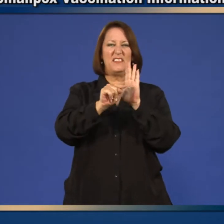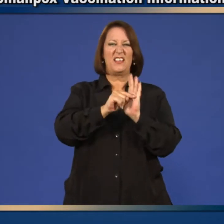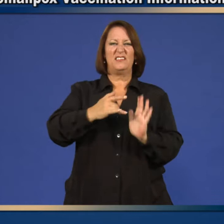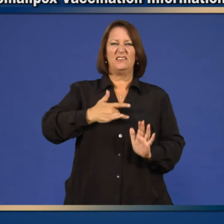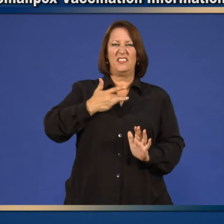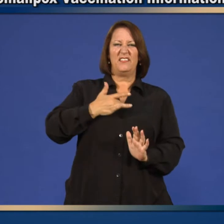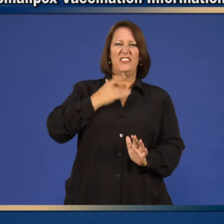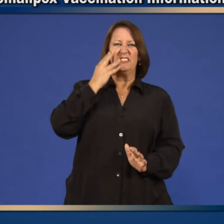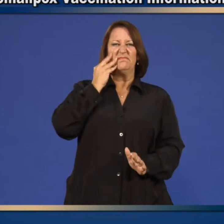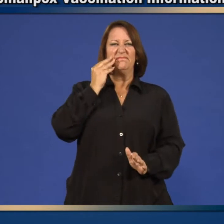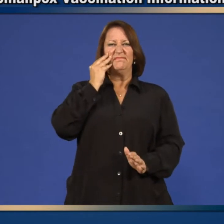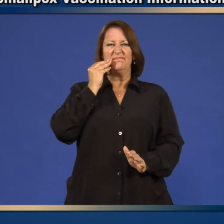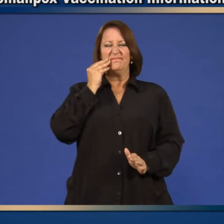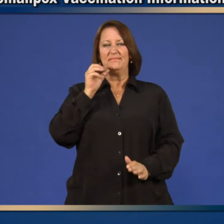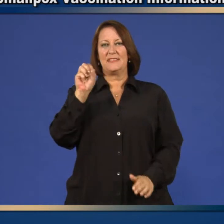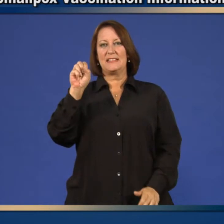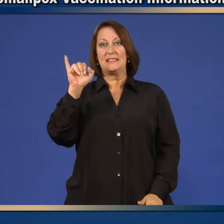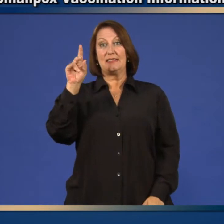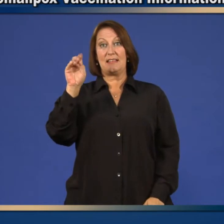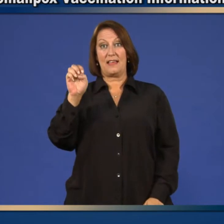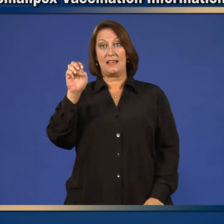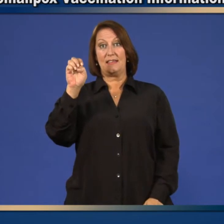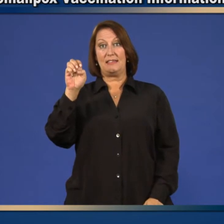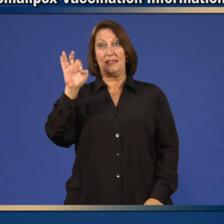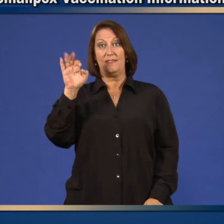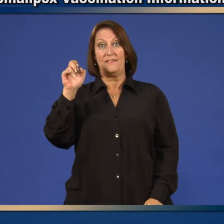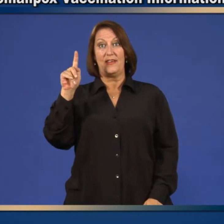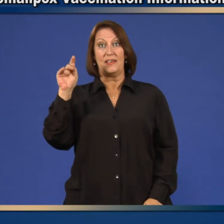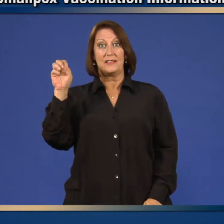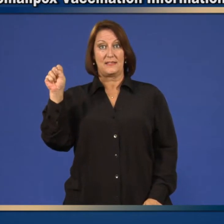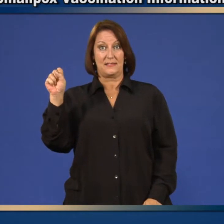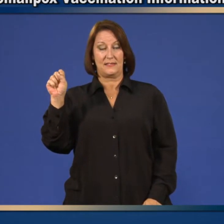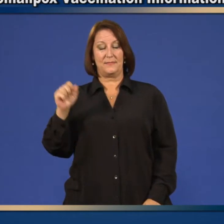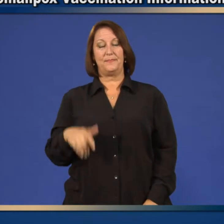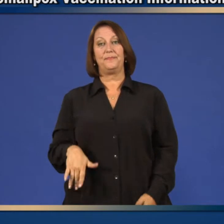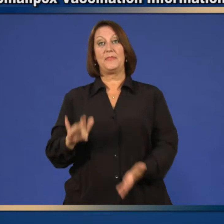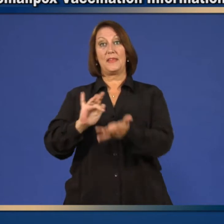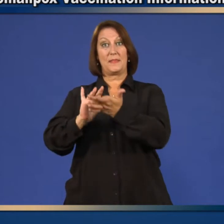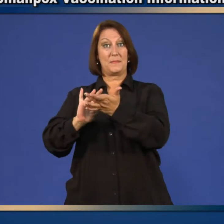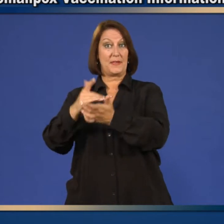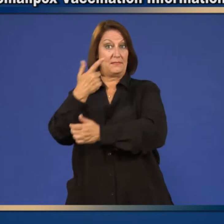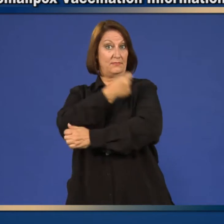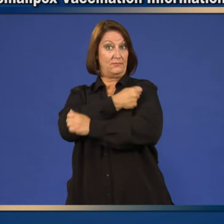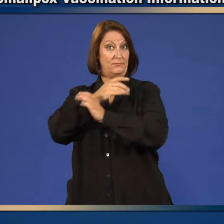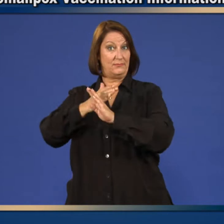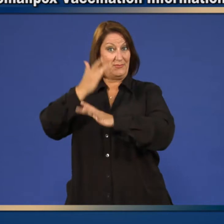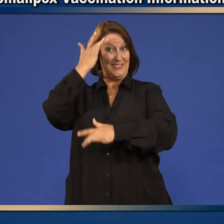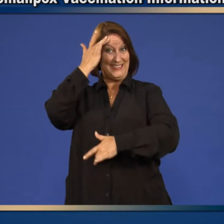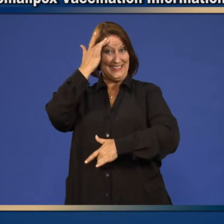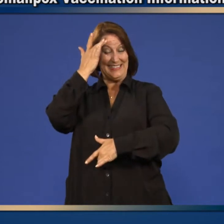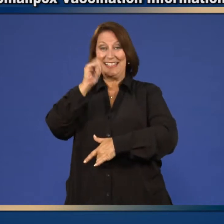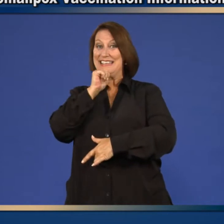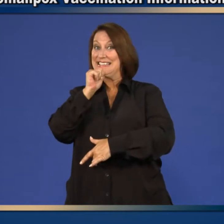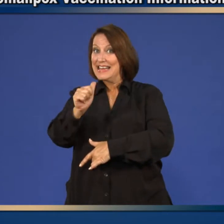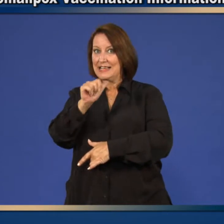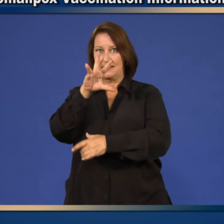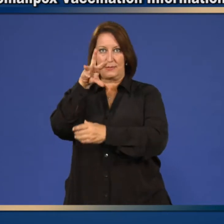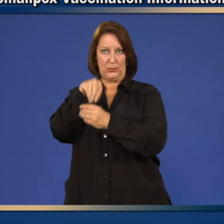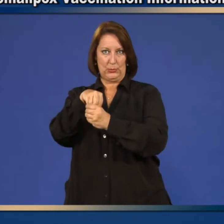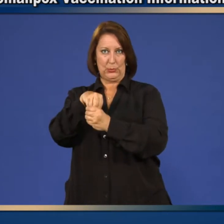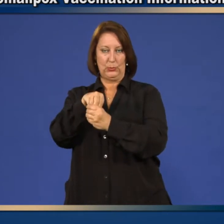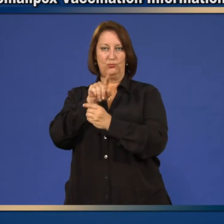The vaccine does not contain the smallpox virus and cannot give you smallpox.